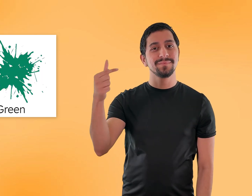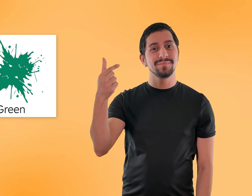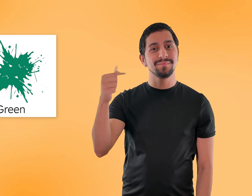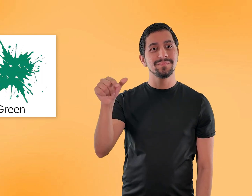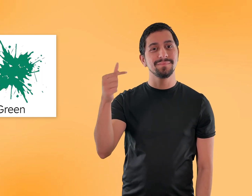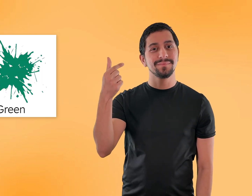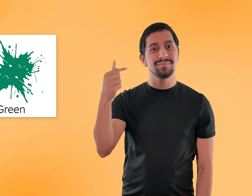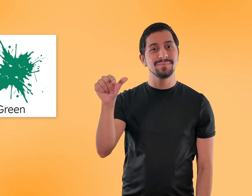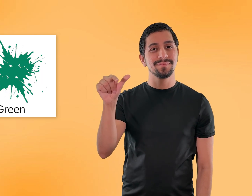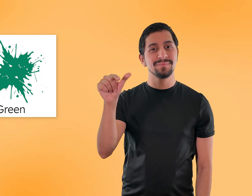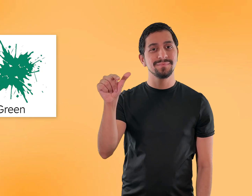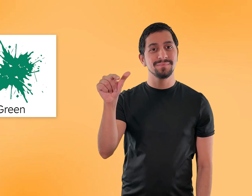green,